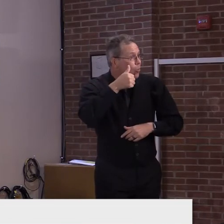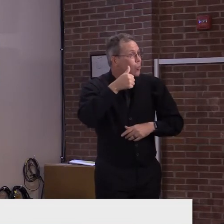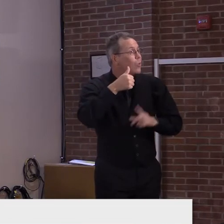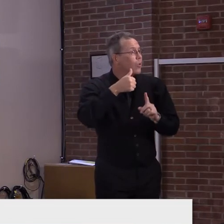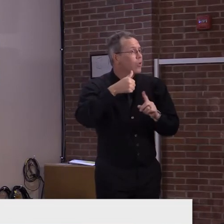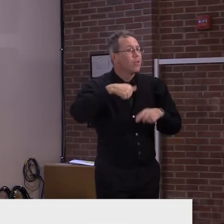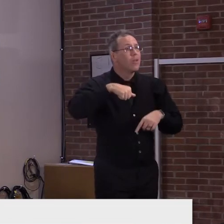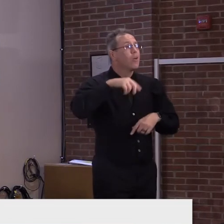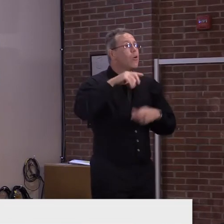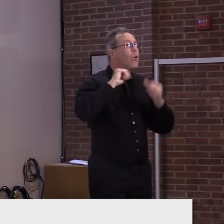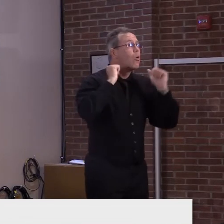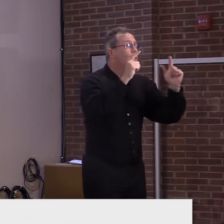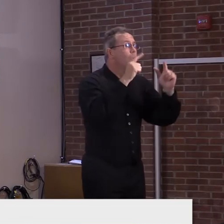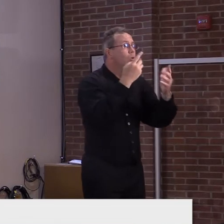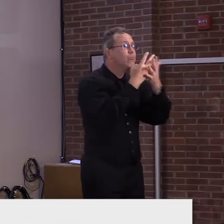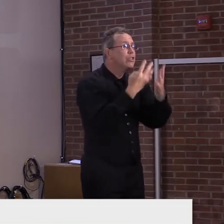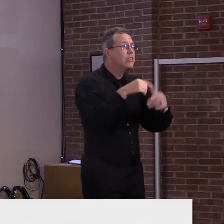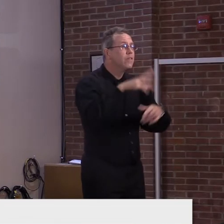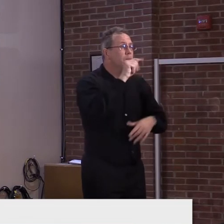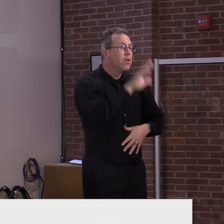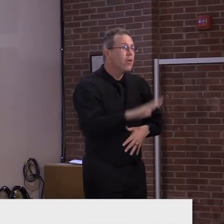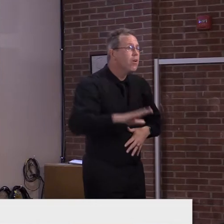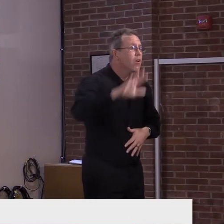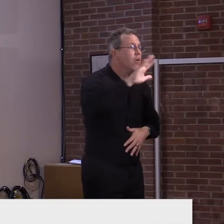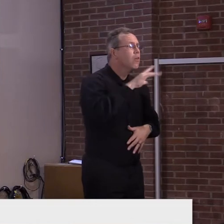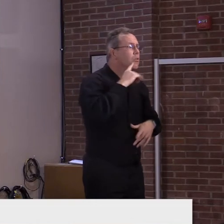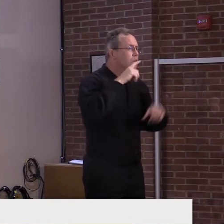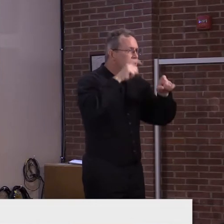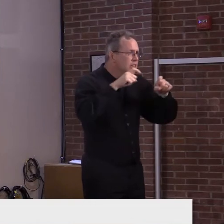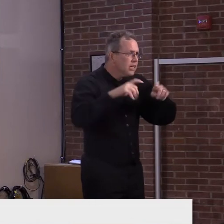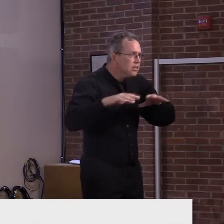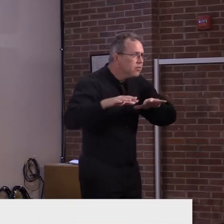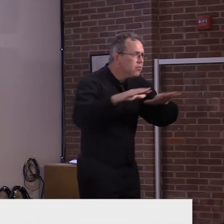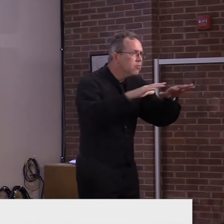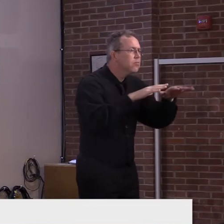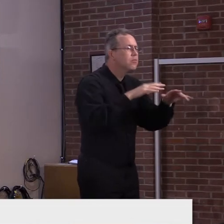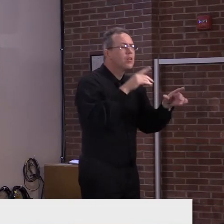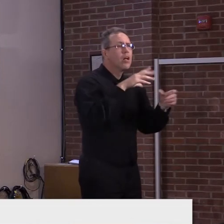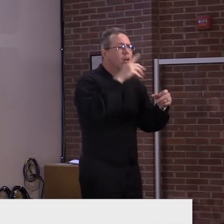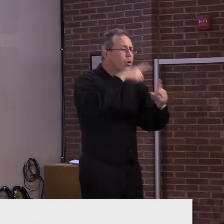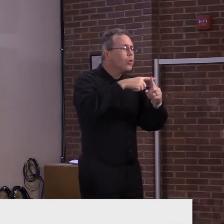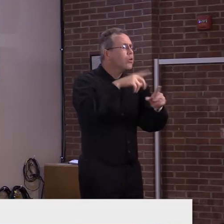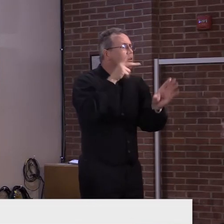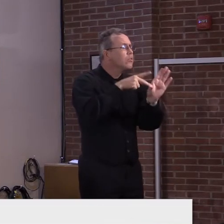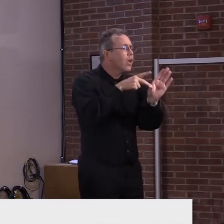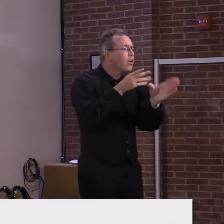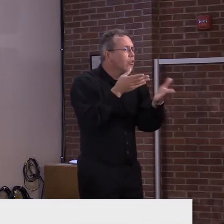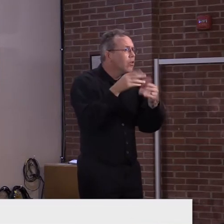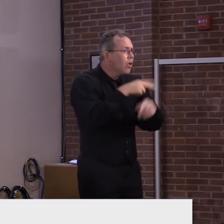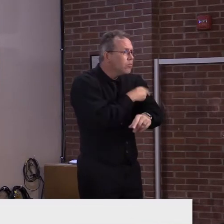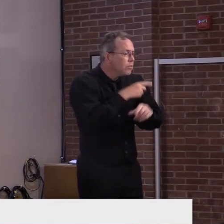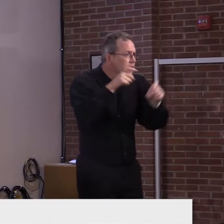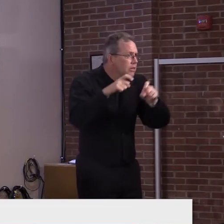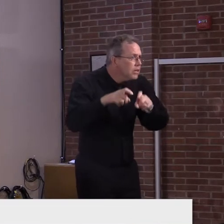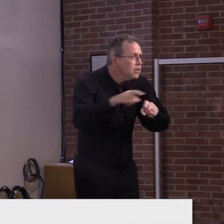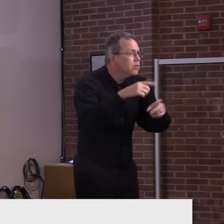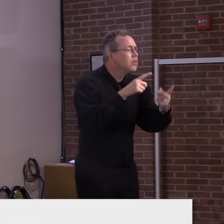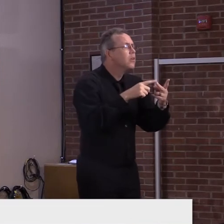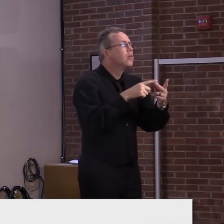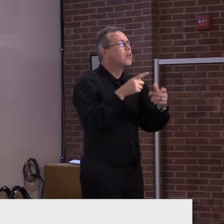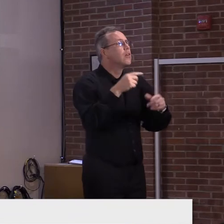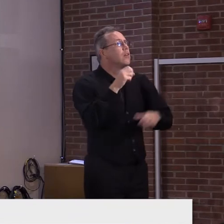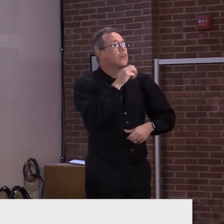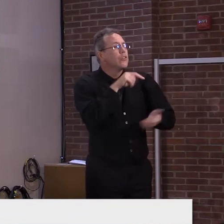well as the Vermont Psychiatric Care Hospital, the Middlesex Therapeutic Community Residence, and the Vermont Veterans